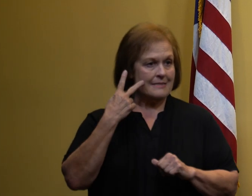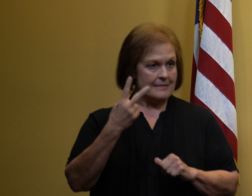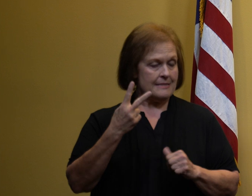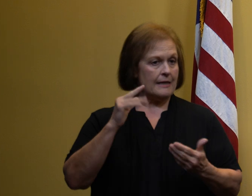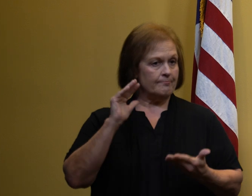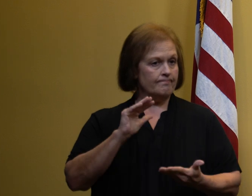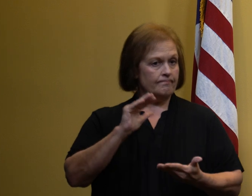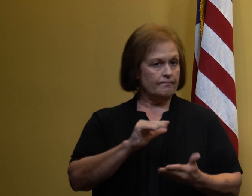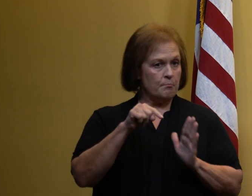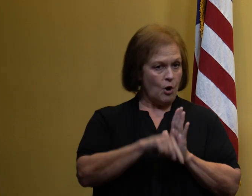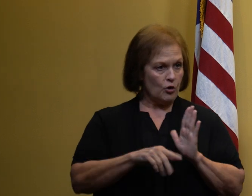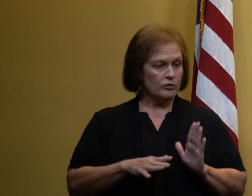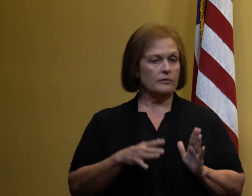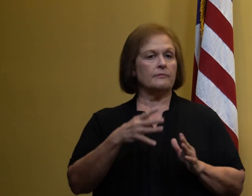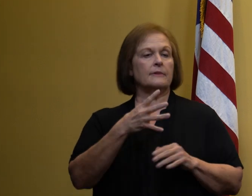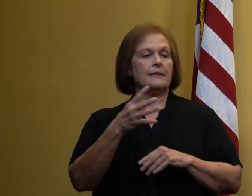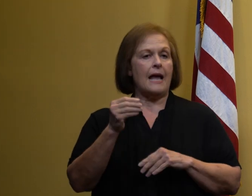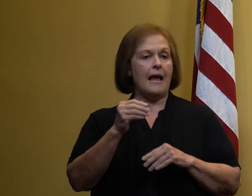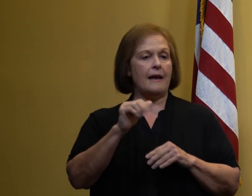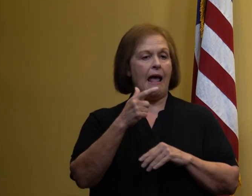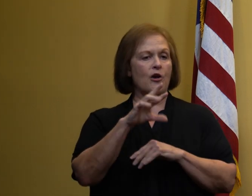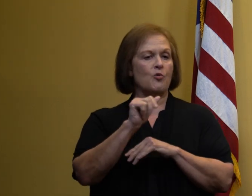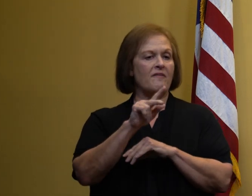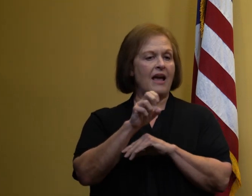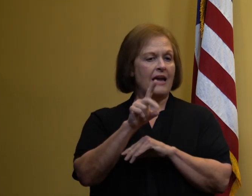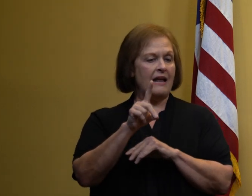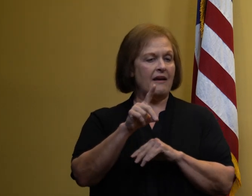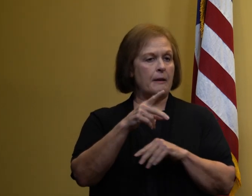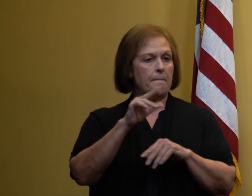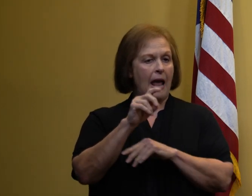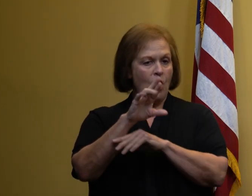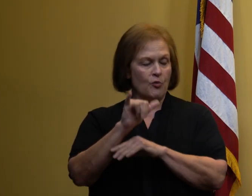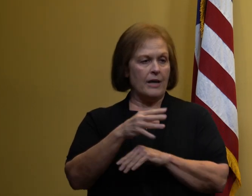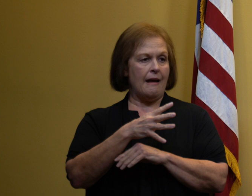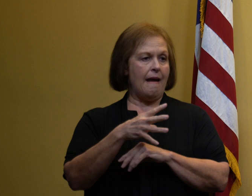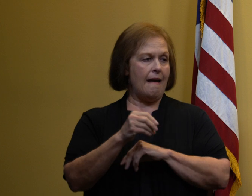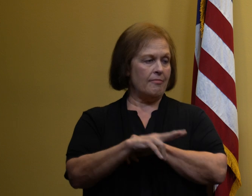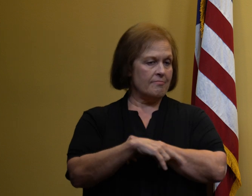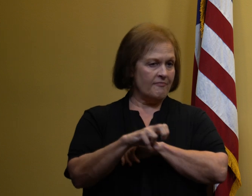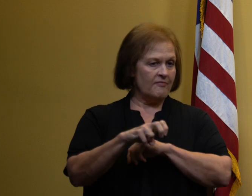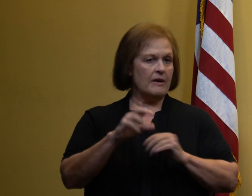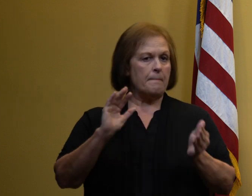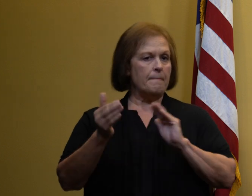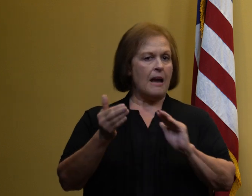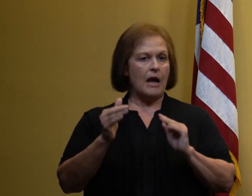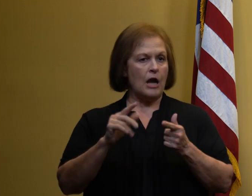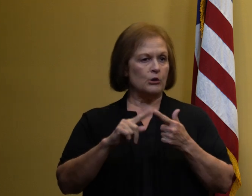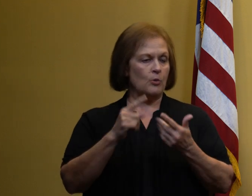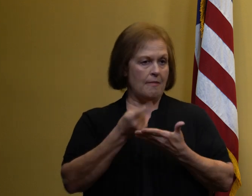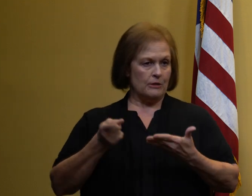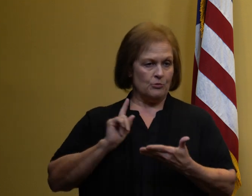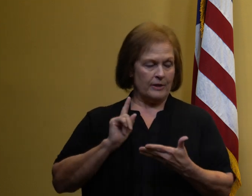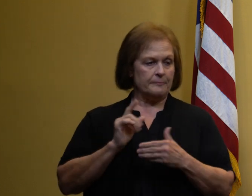fewer murders, aggravated battery, and property thefts compared to the week